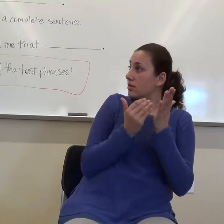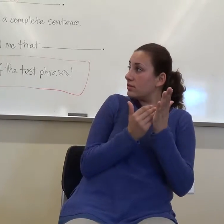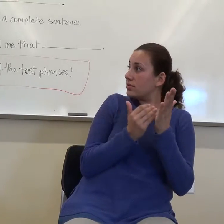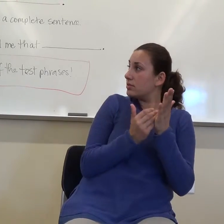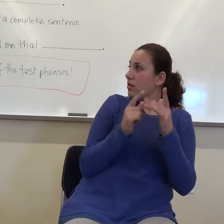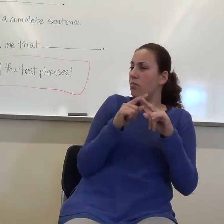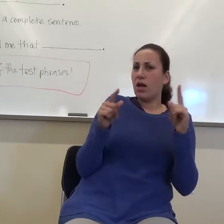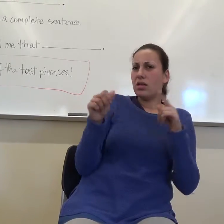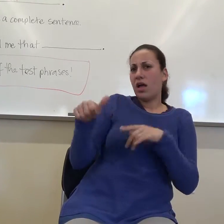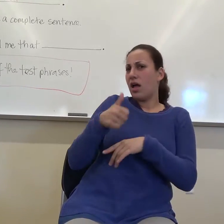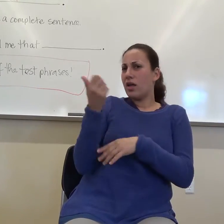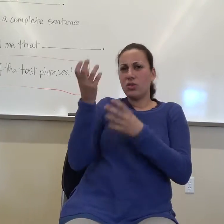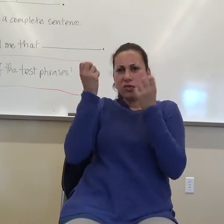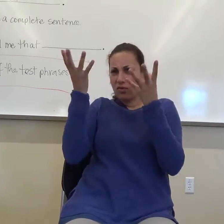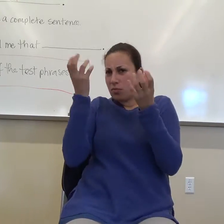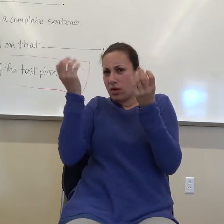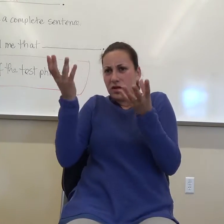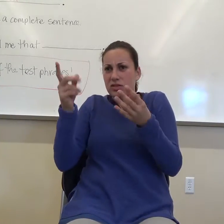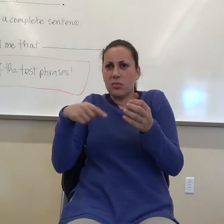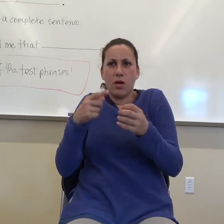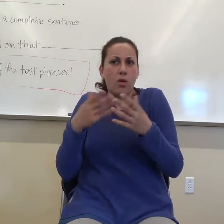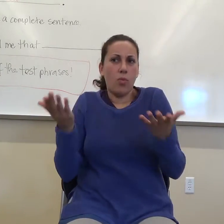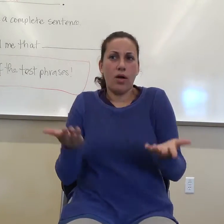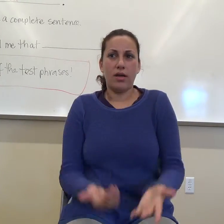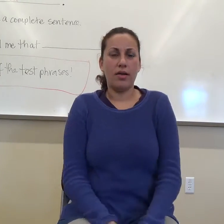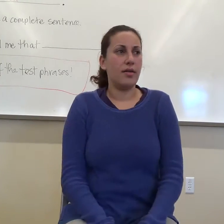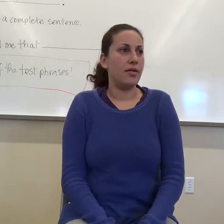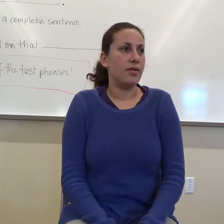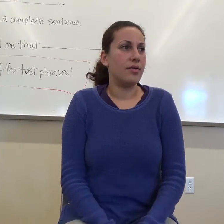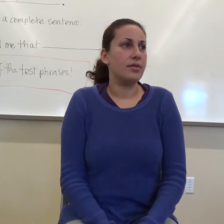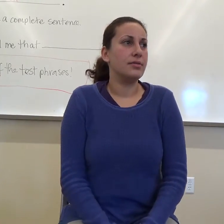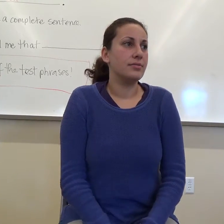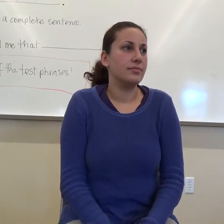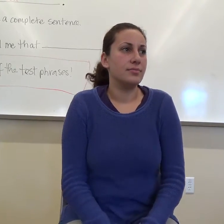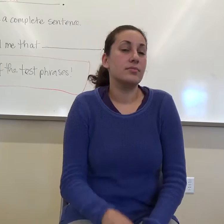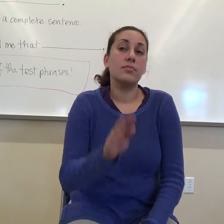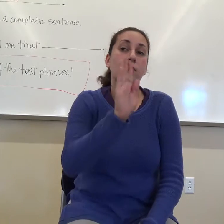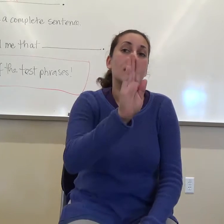other stuff around? Okay, so yeah, B is the answer to this.